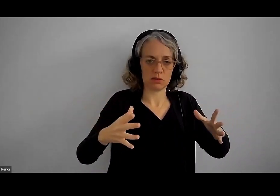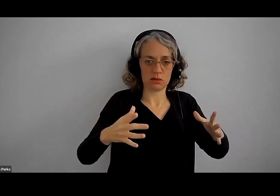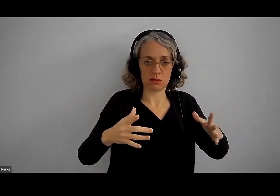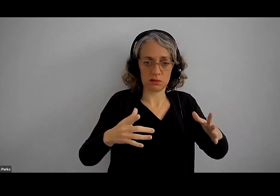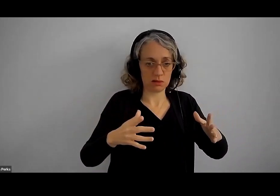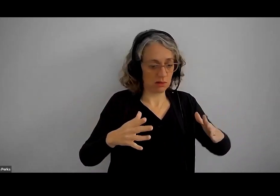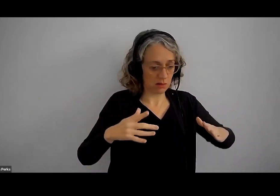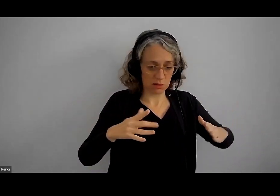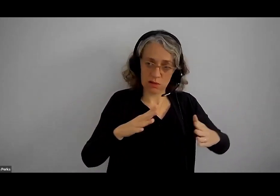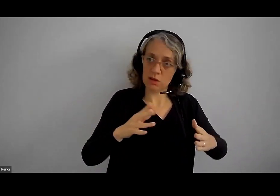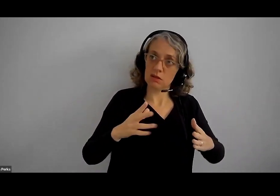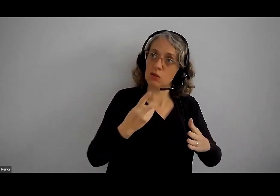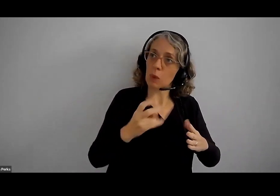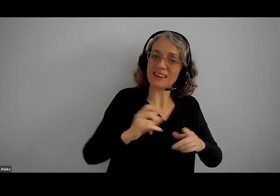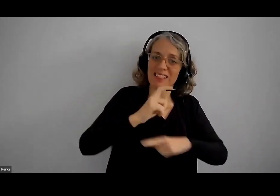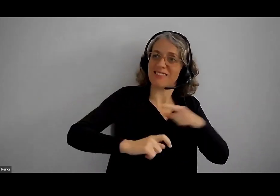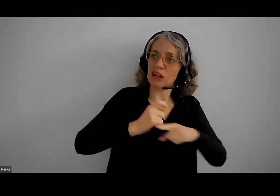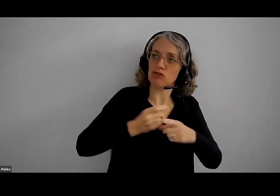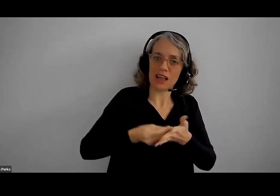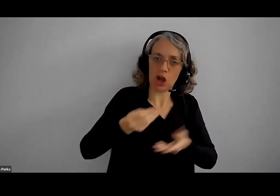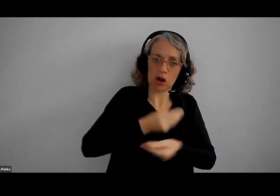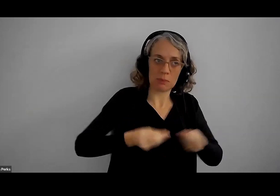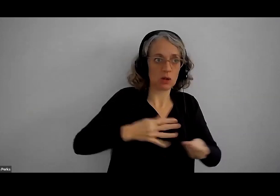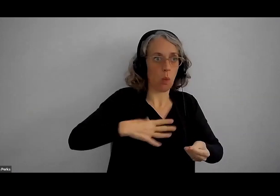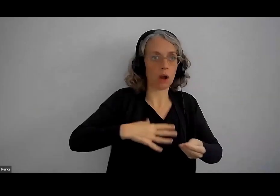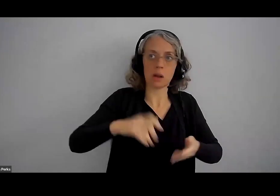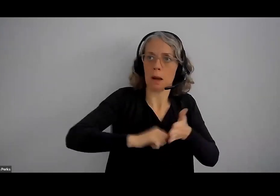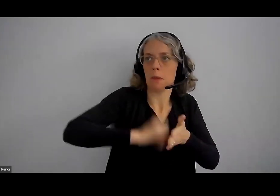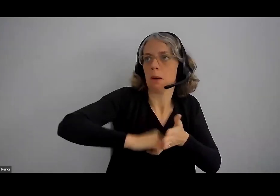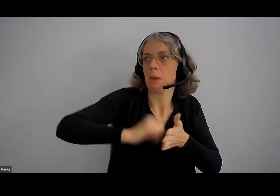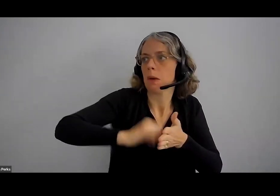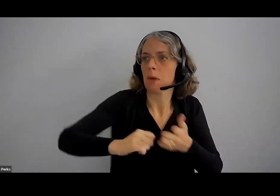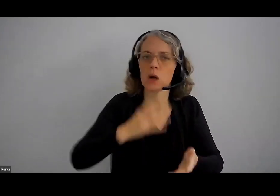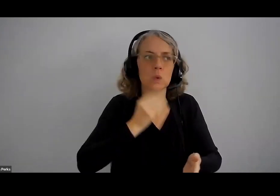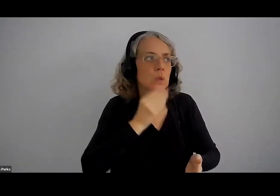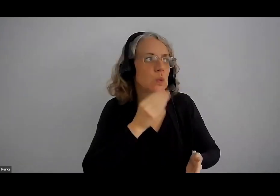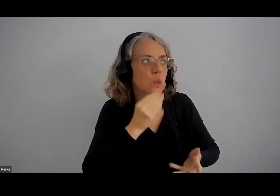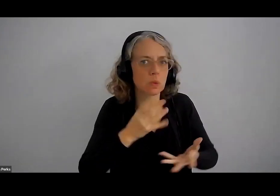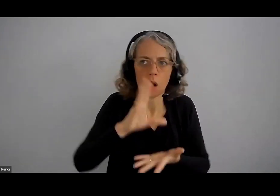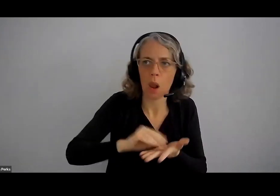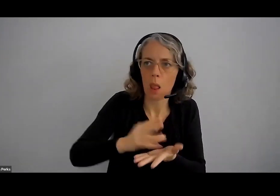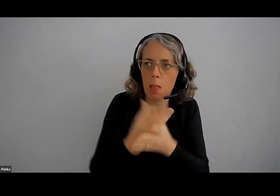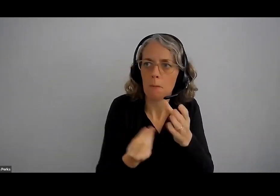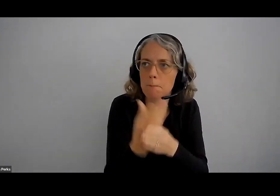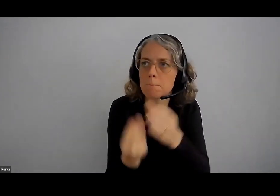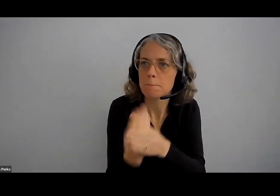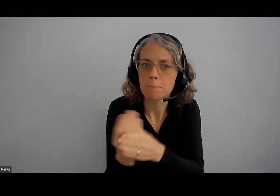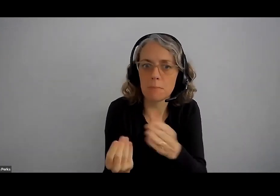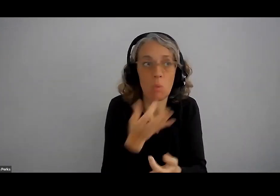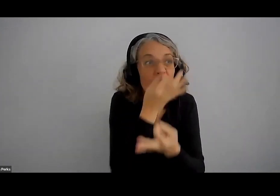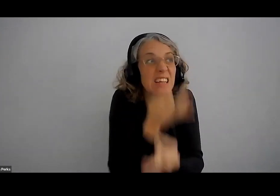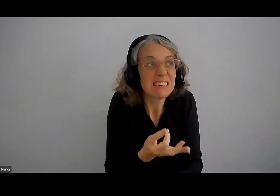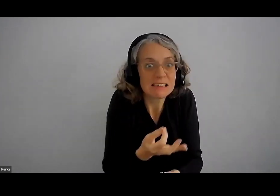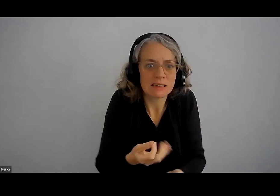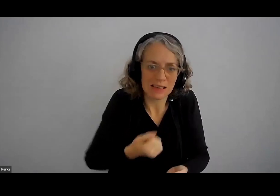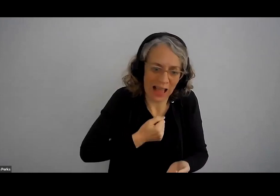flying off into the sunset of mass consumerism, pursuing endless growth. Indeed, not just pursuing it, addicted to it. Our